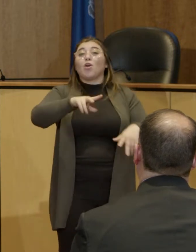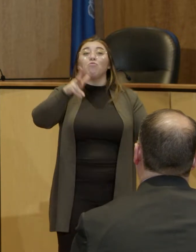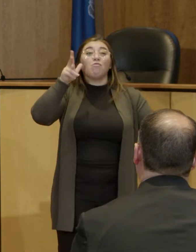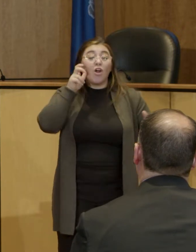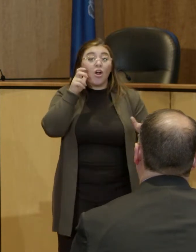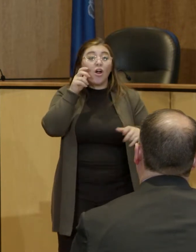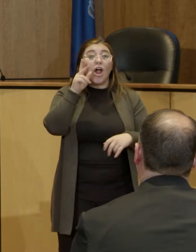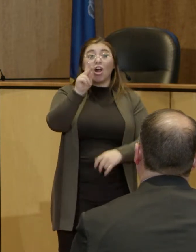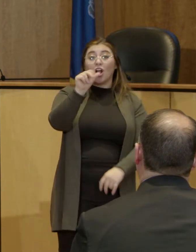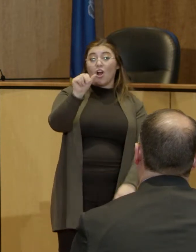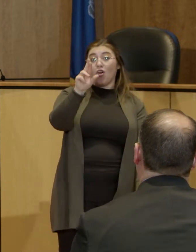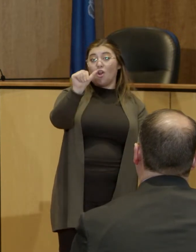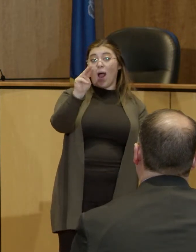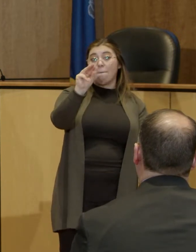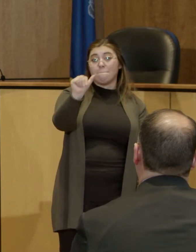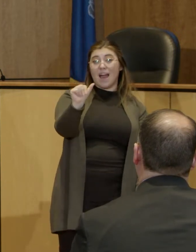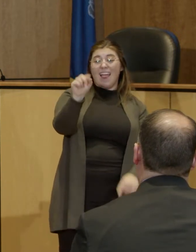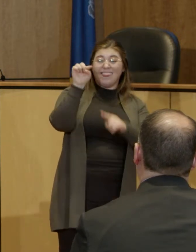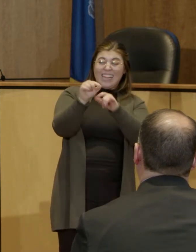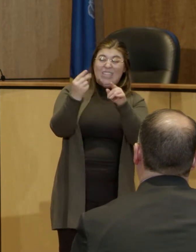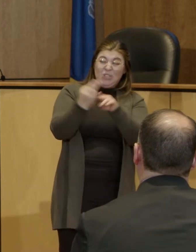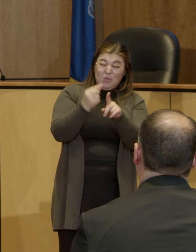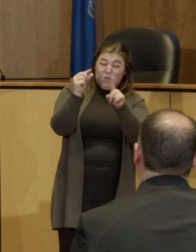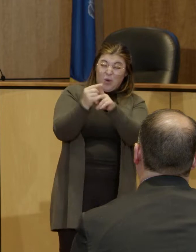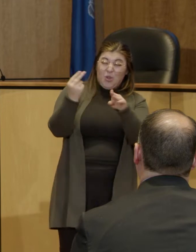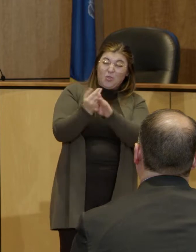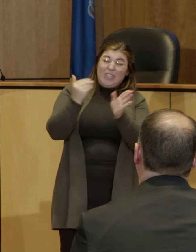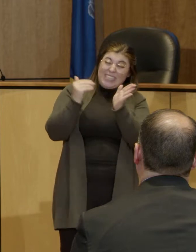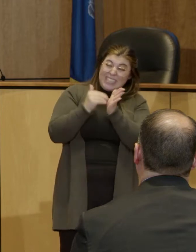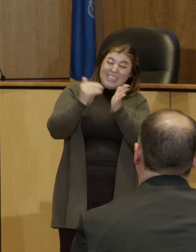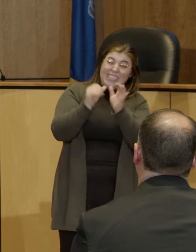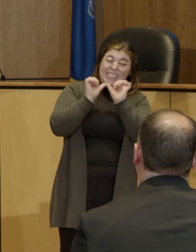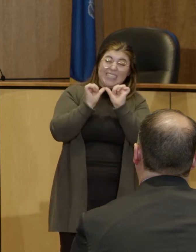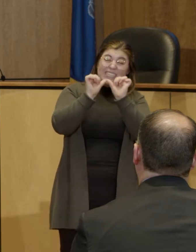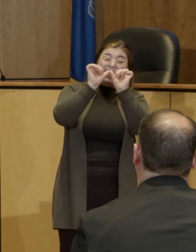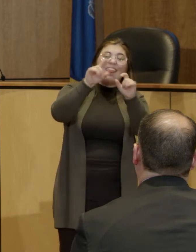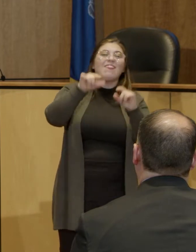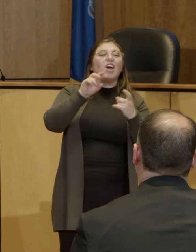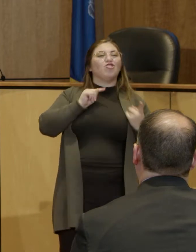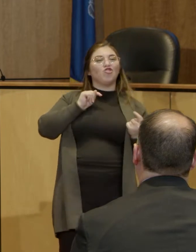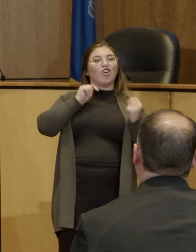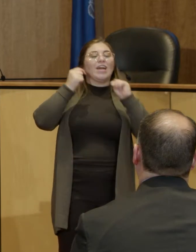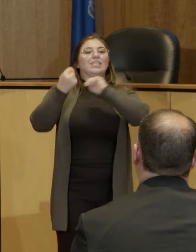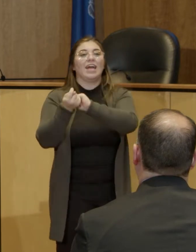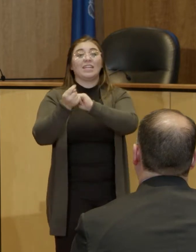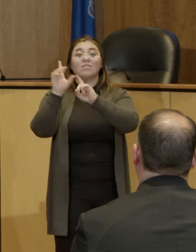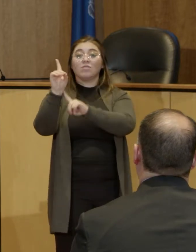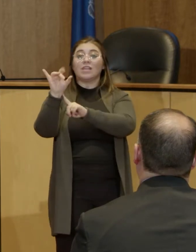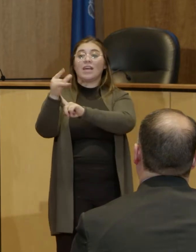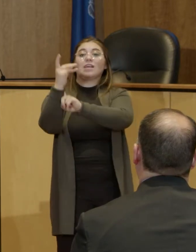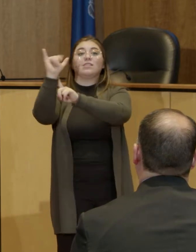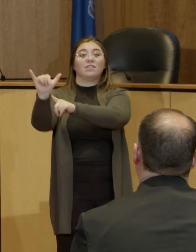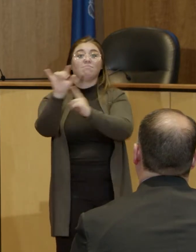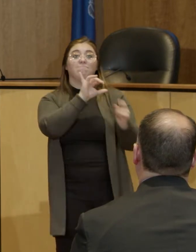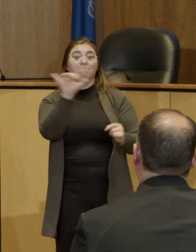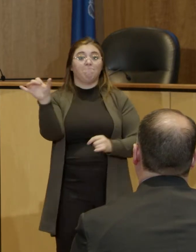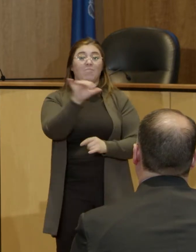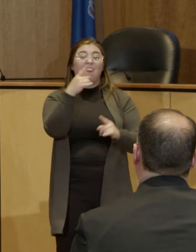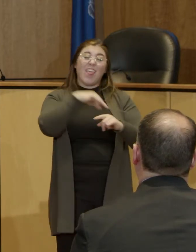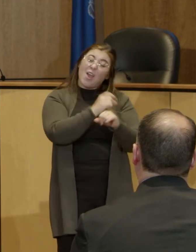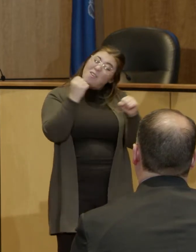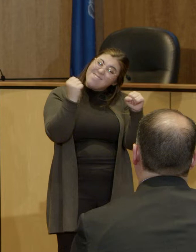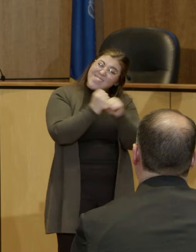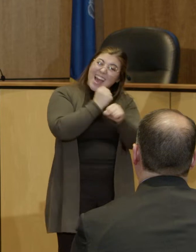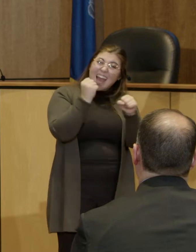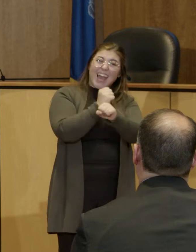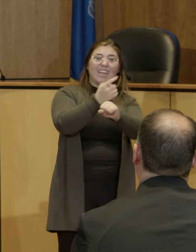word karama, used consistently, and that translates as dignity. They were fighting